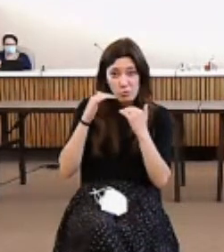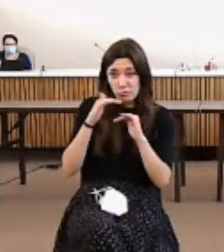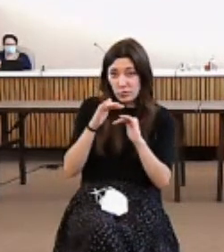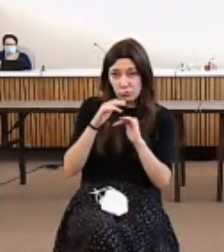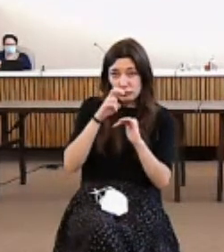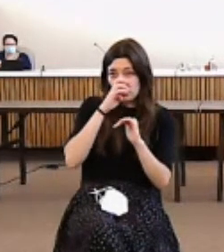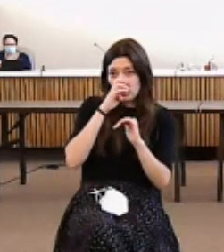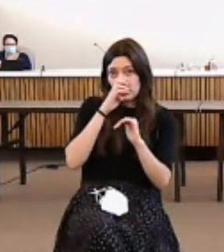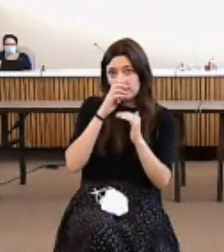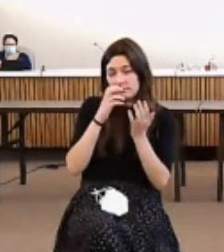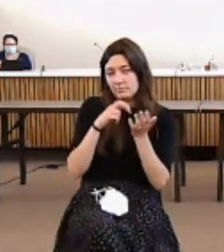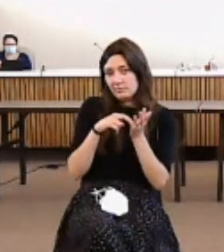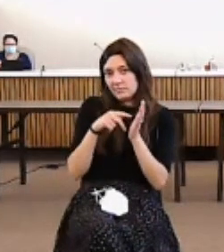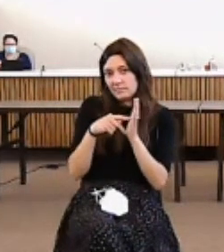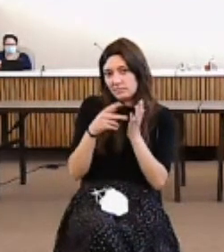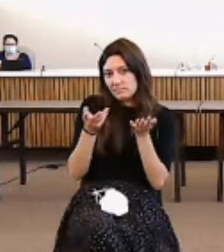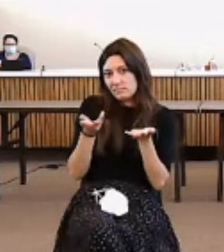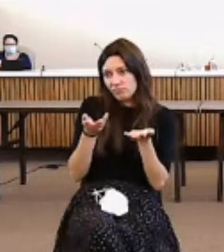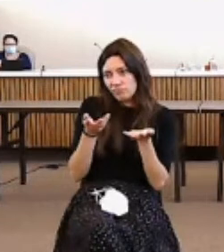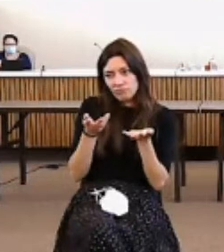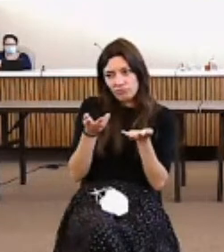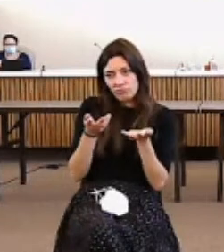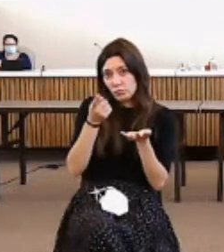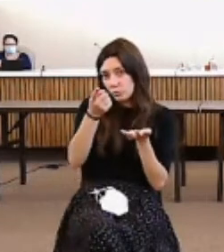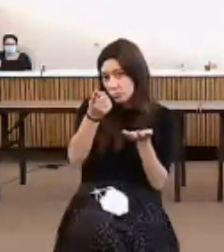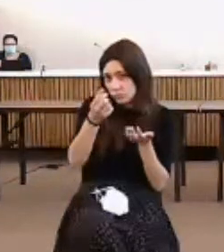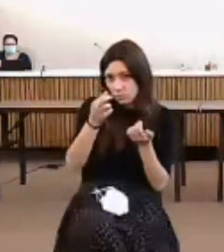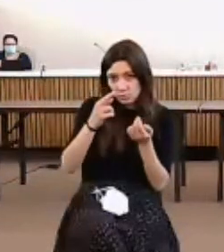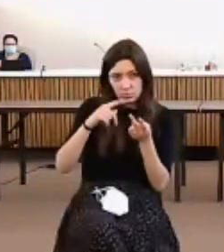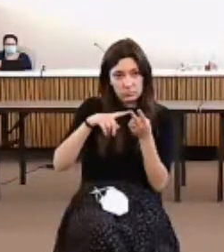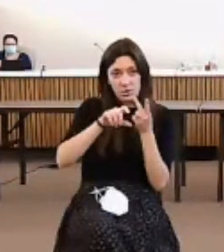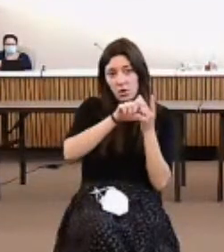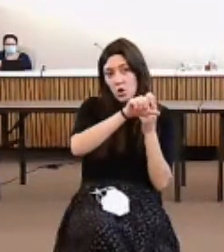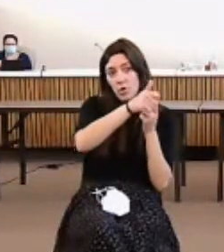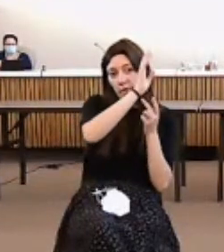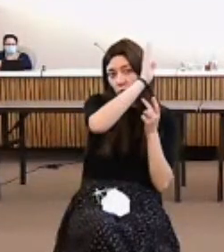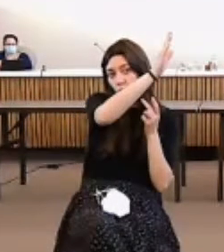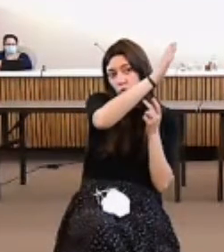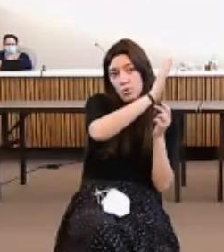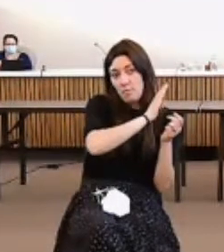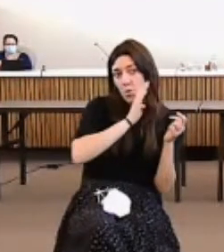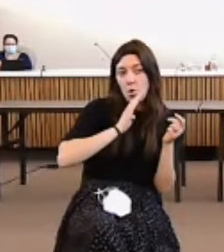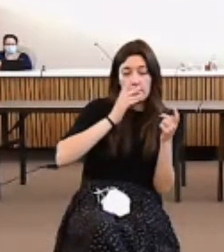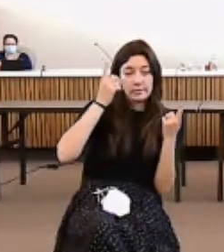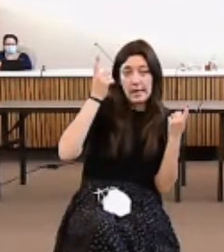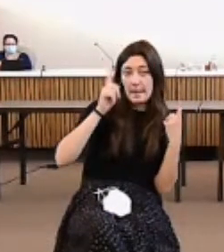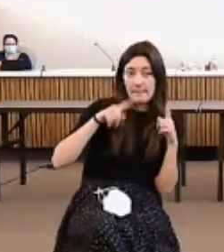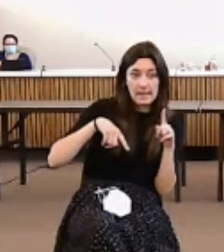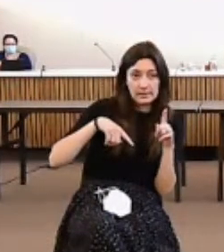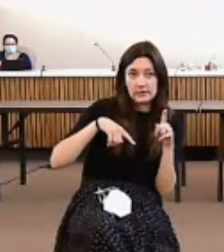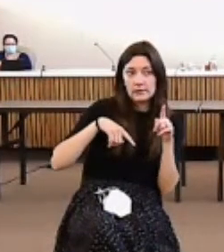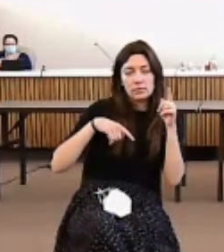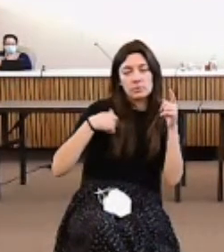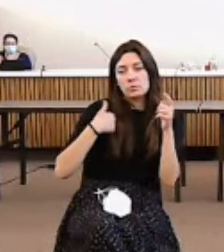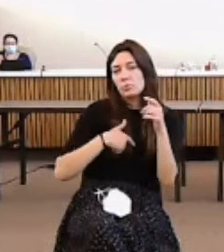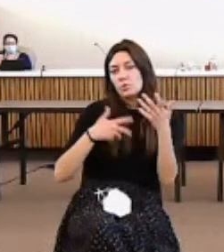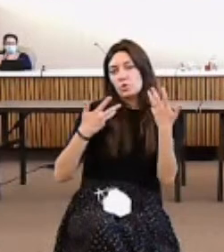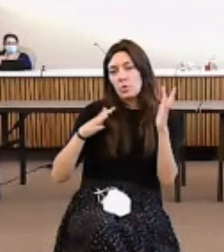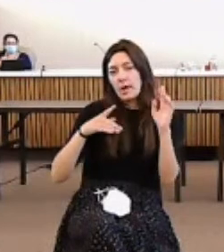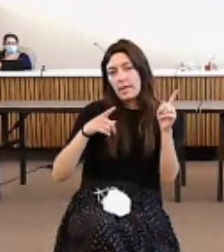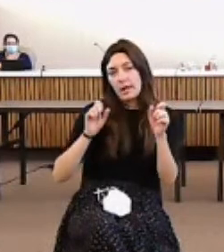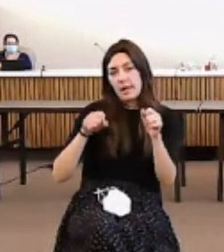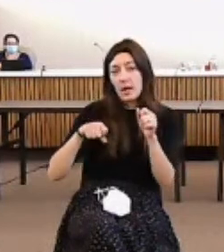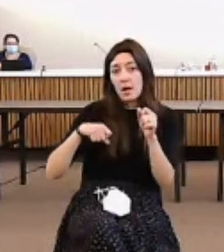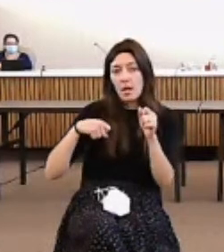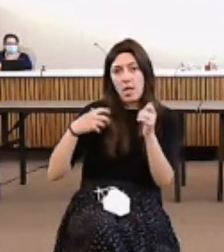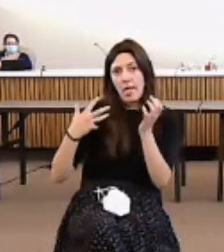then, whether it's some future board, whatever, we don't want them to be able to run away with that,